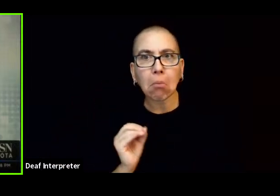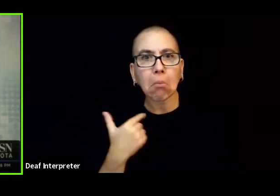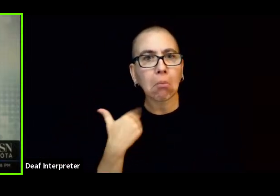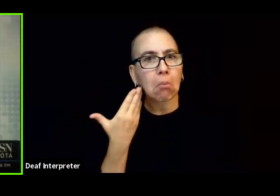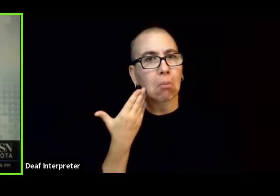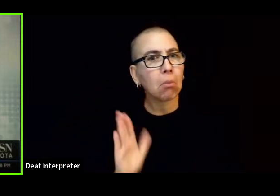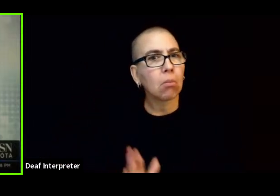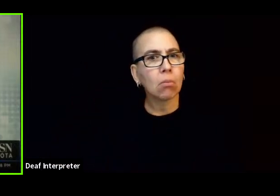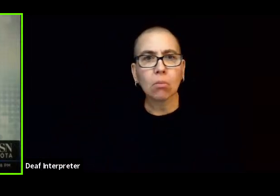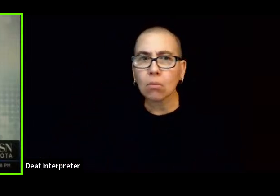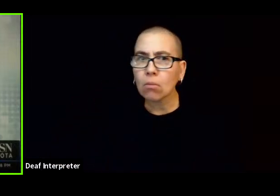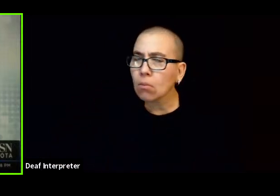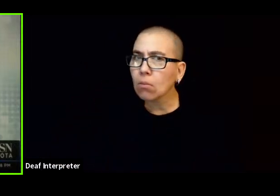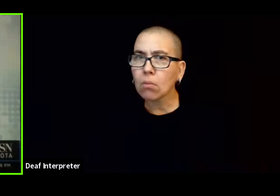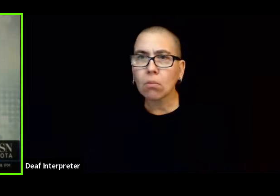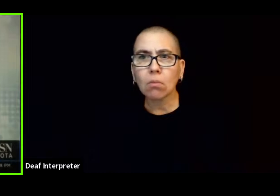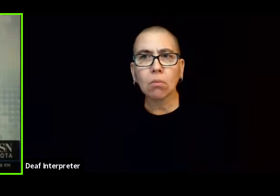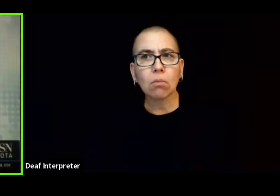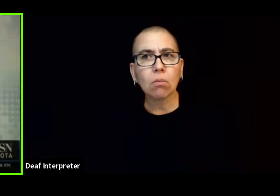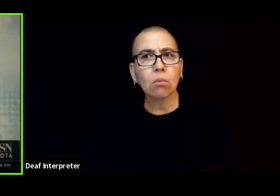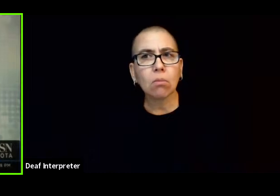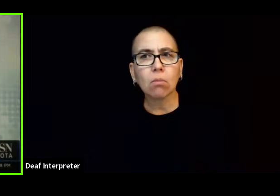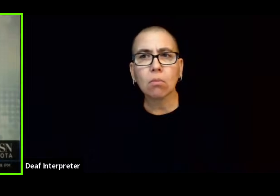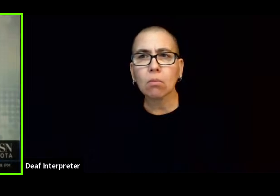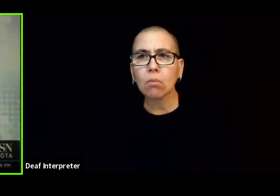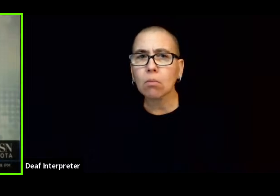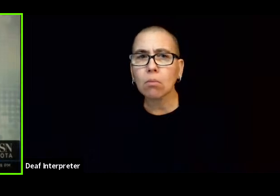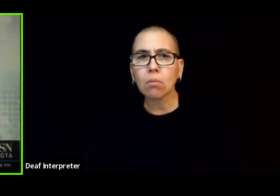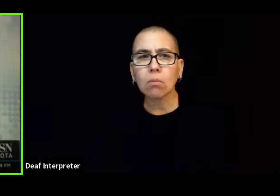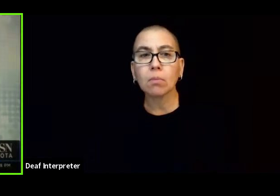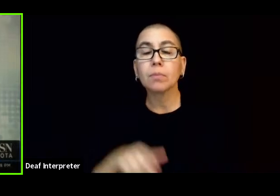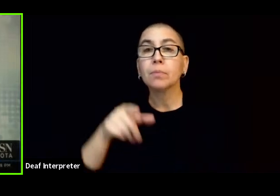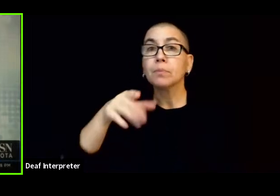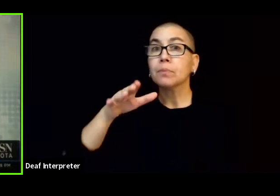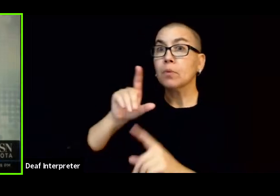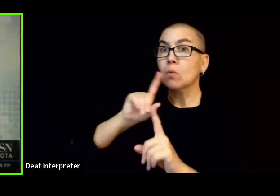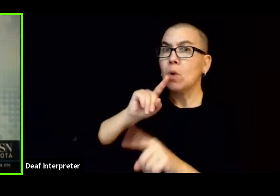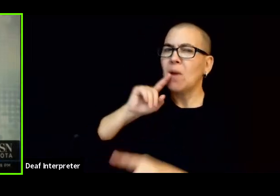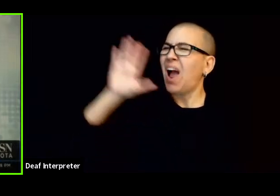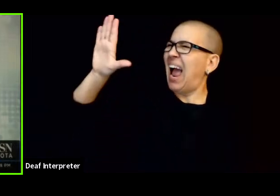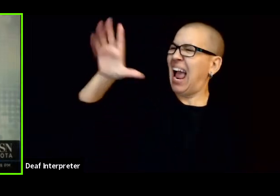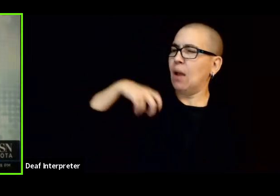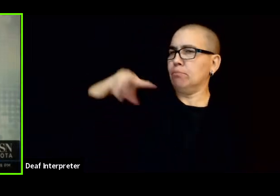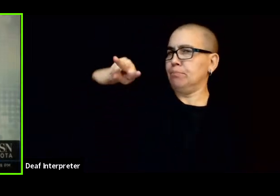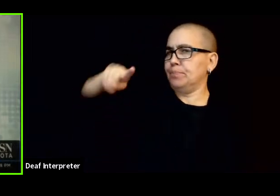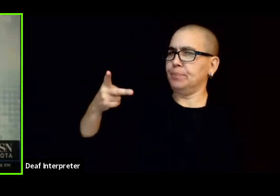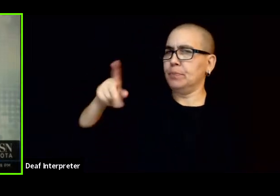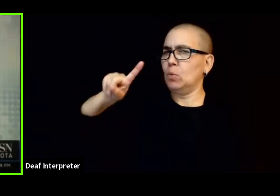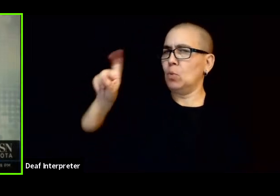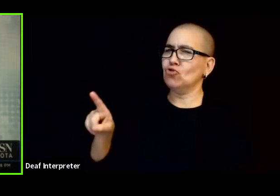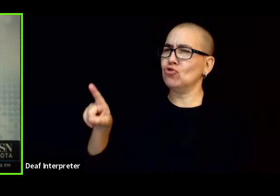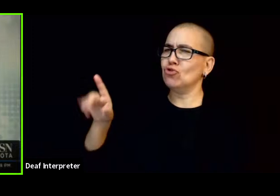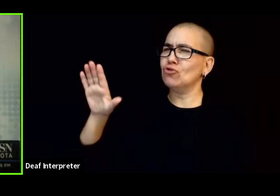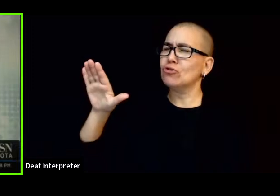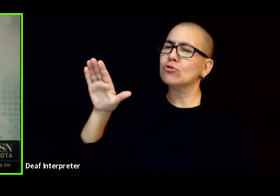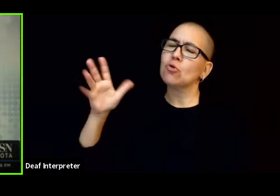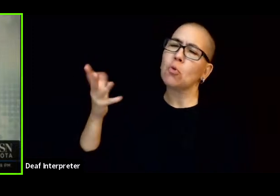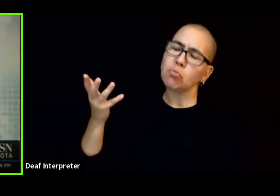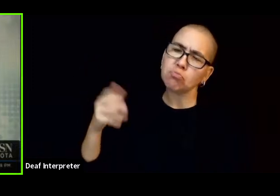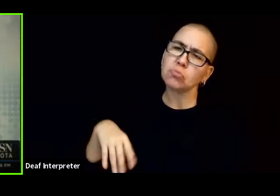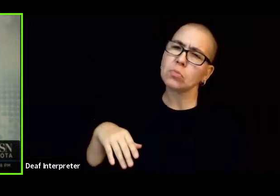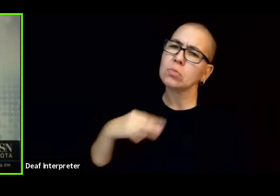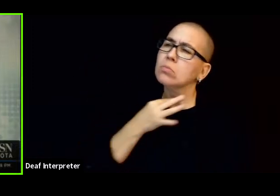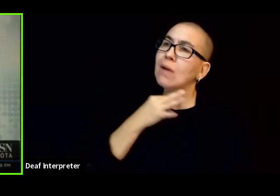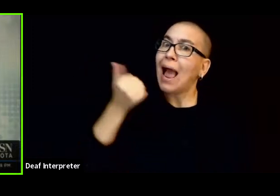And then as a follow-up, is there any update on potential overflow capacity that could be opened up here in the